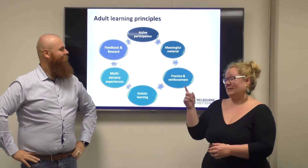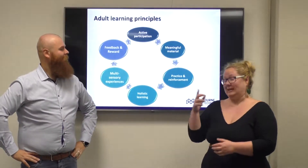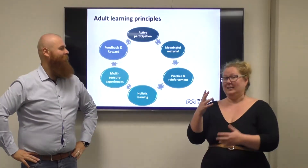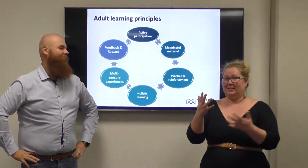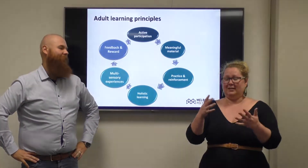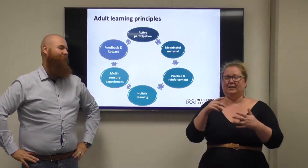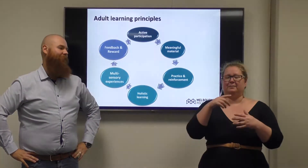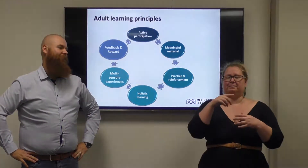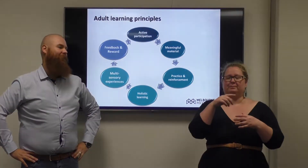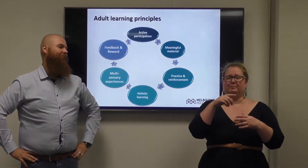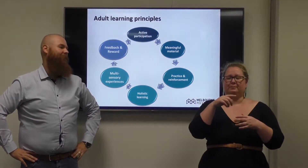skills.